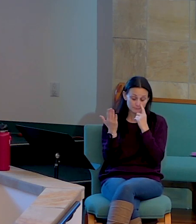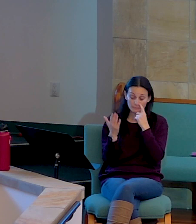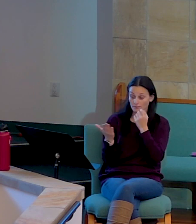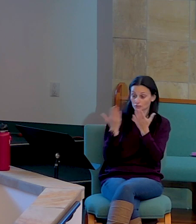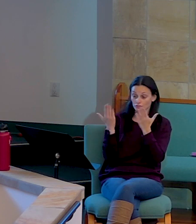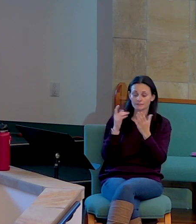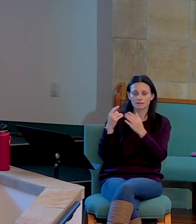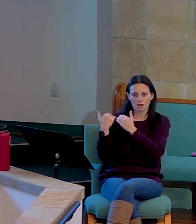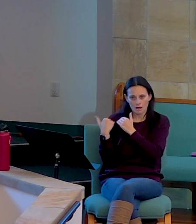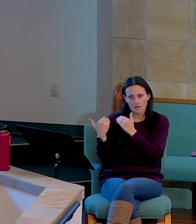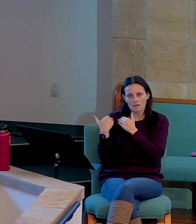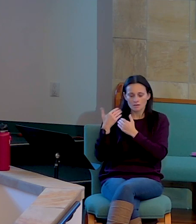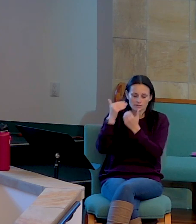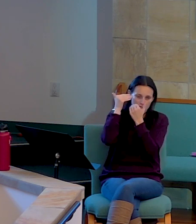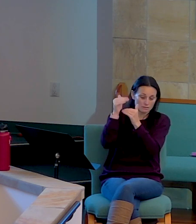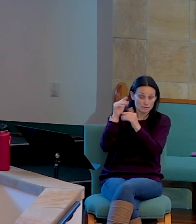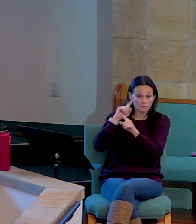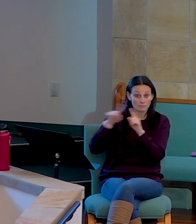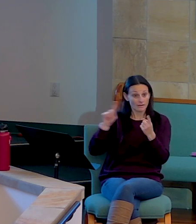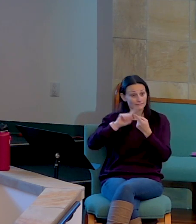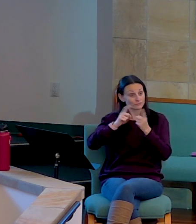is obligated and constrained, but